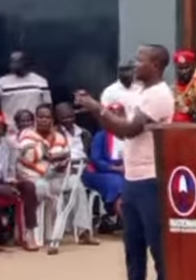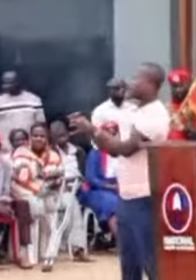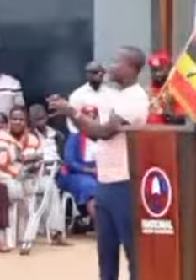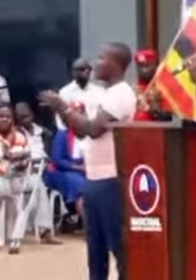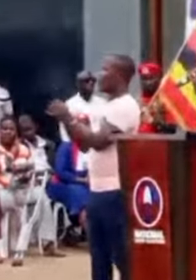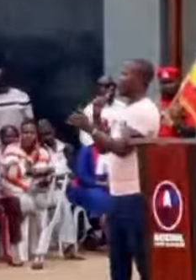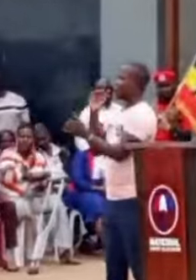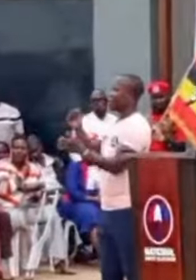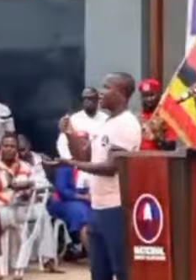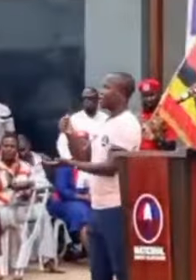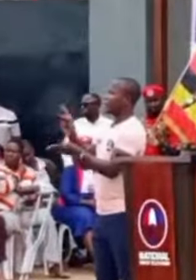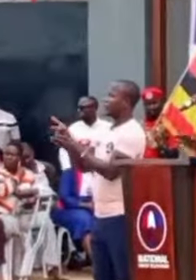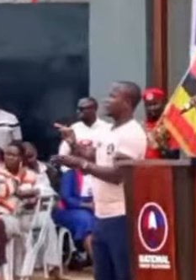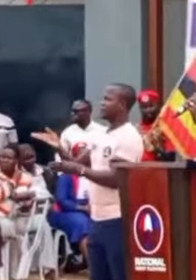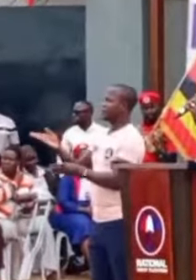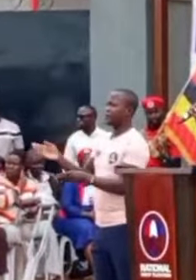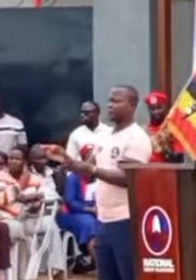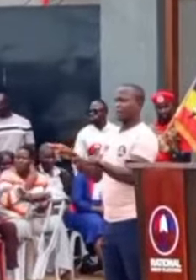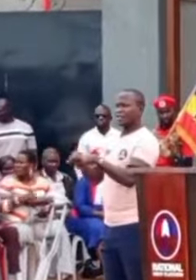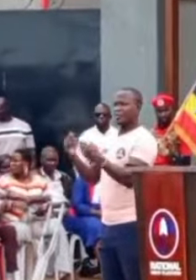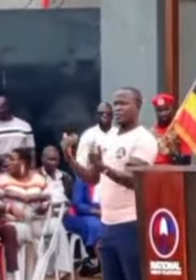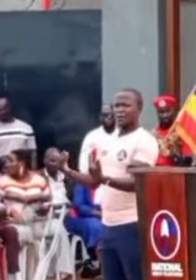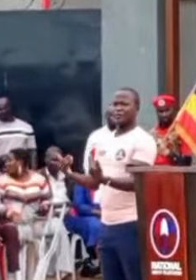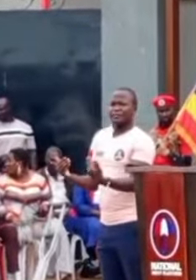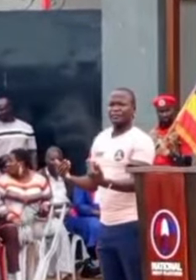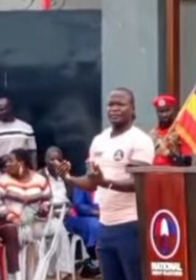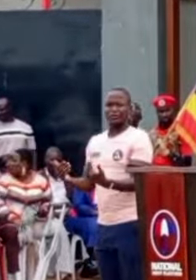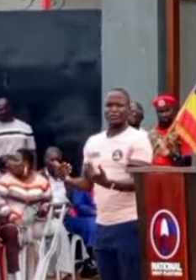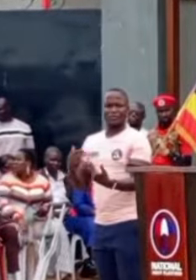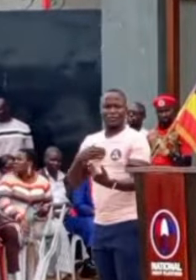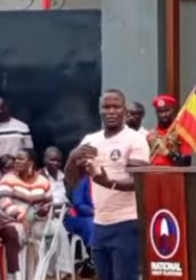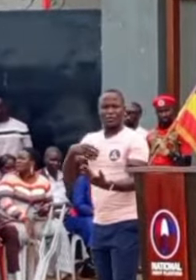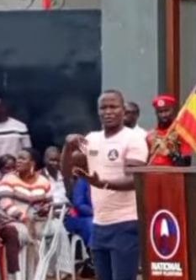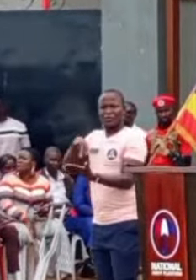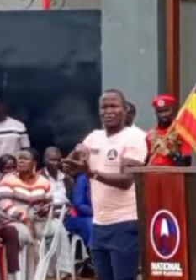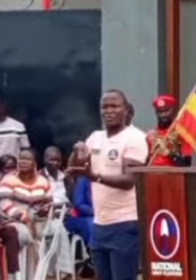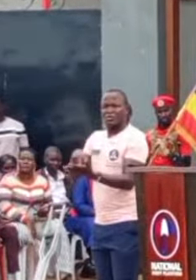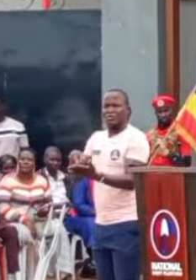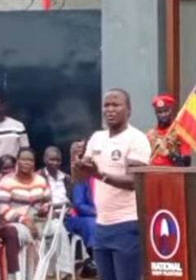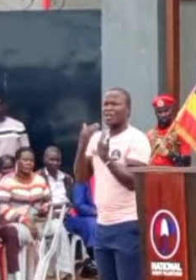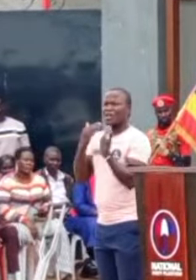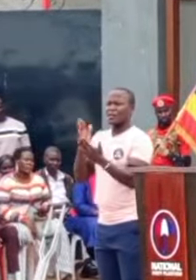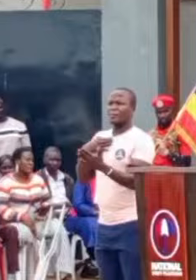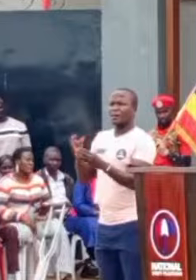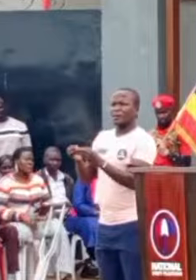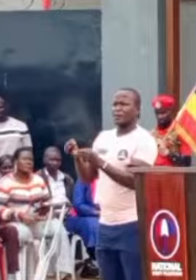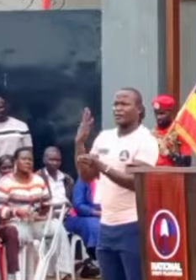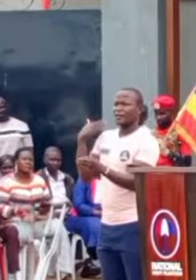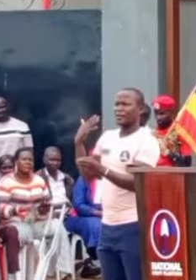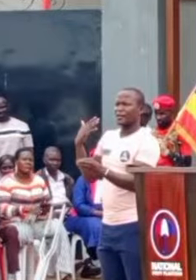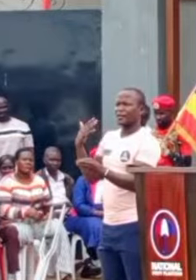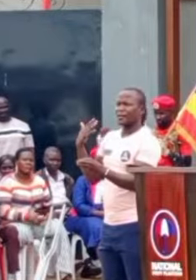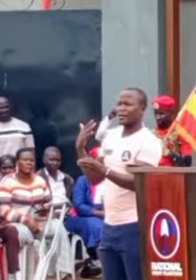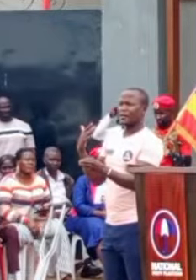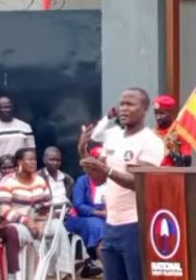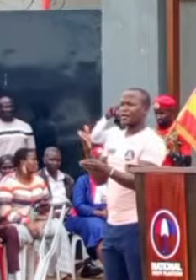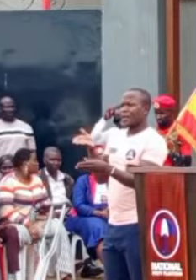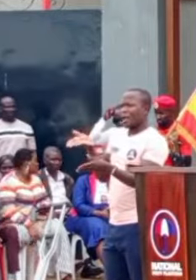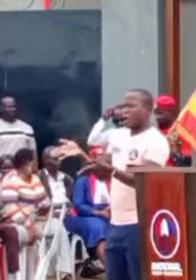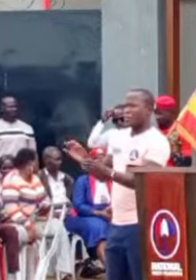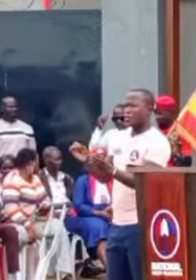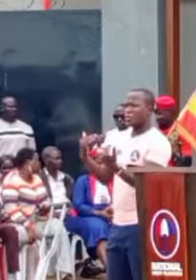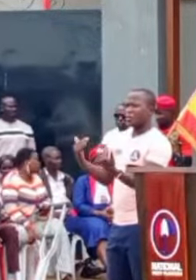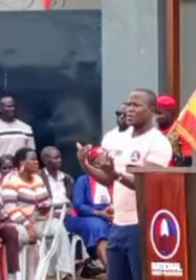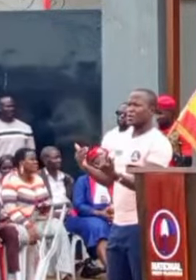mukonectinga n'abasobola okubayamba era wano kansinzire wano nebaze ne muganda waffe tulina muganda waffe